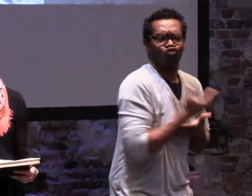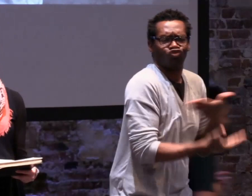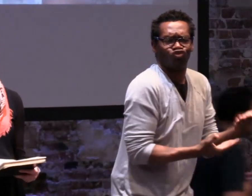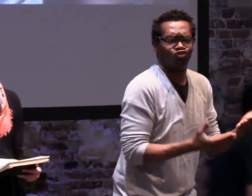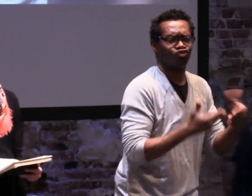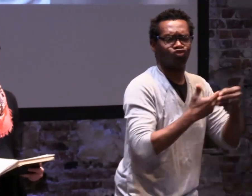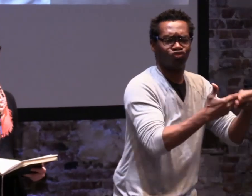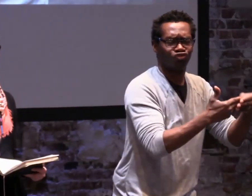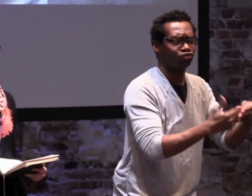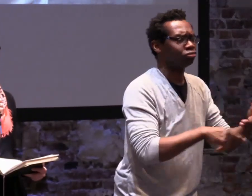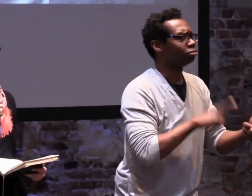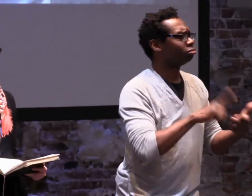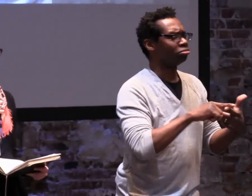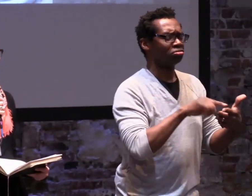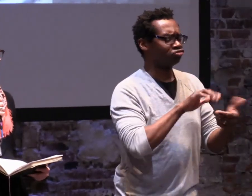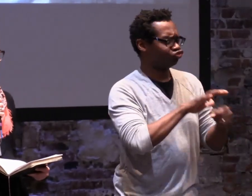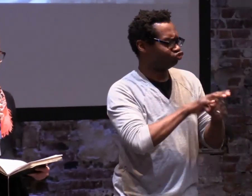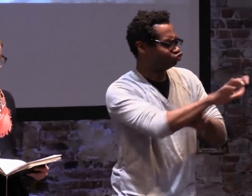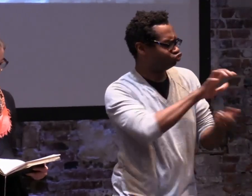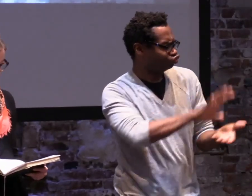community and collaboration,